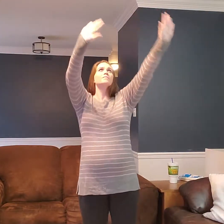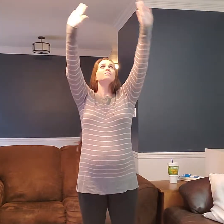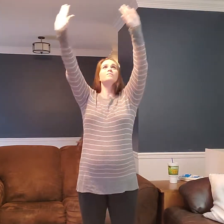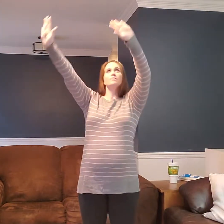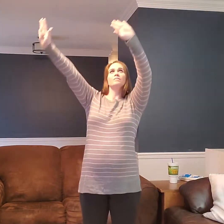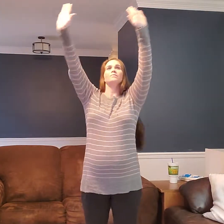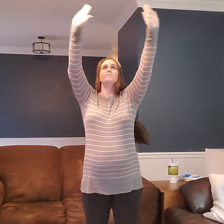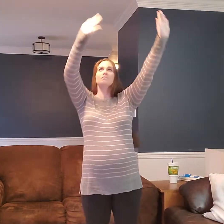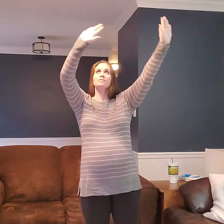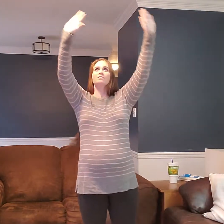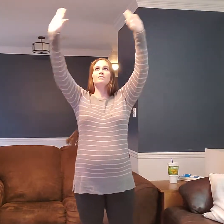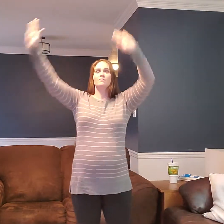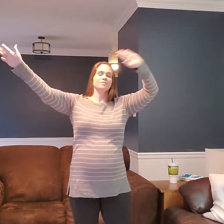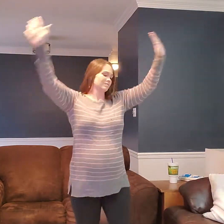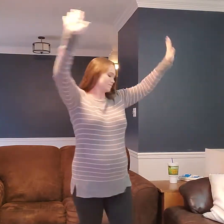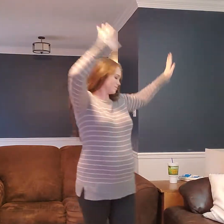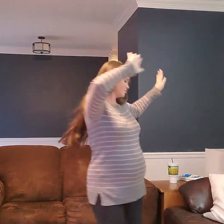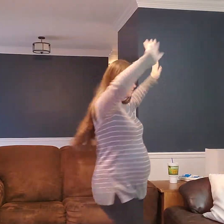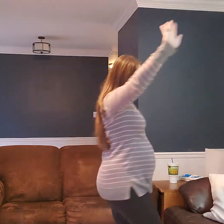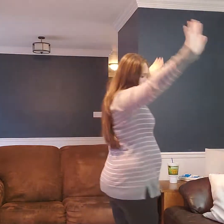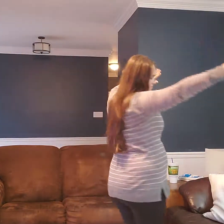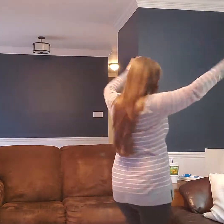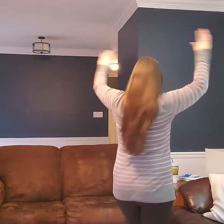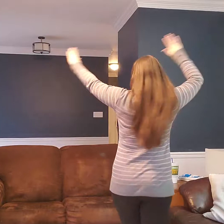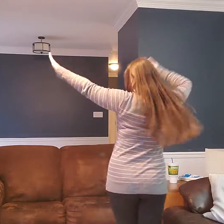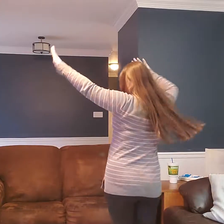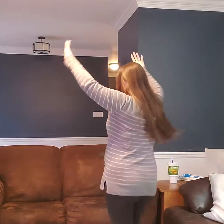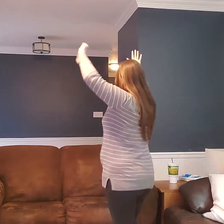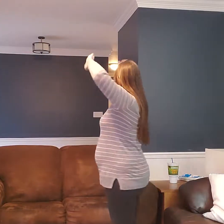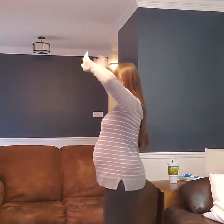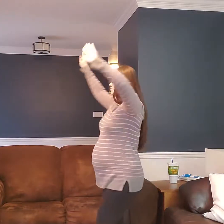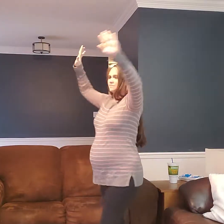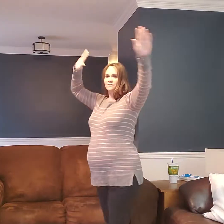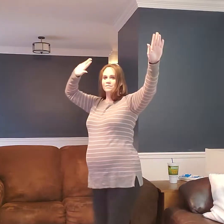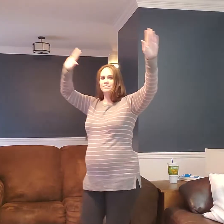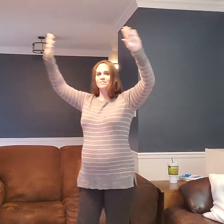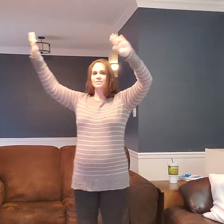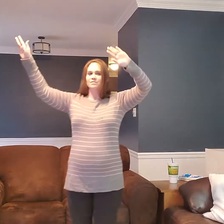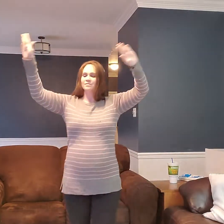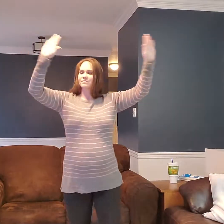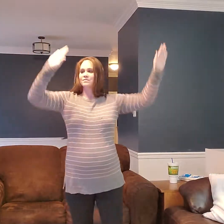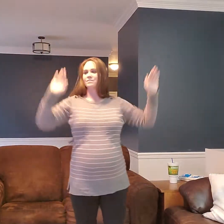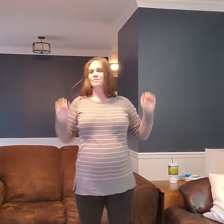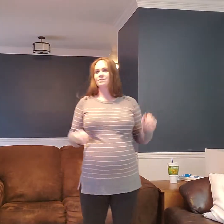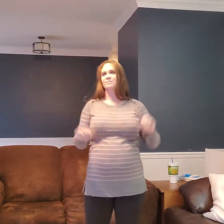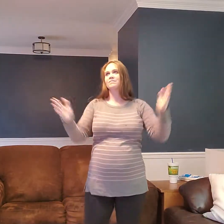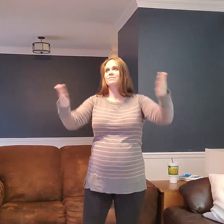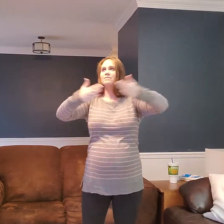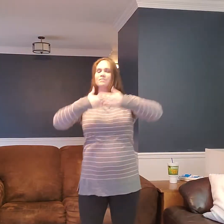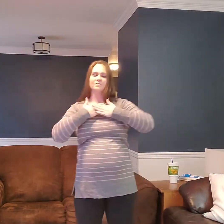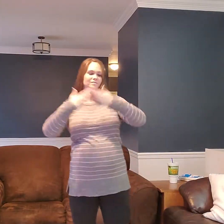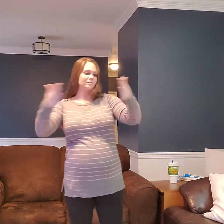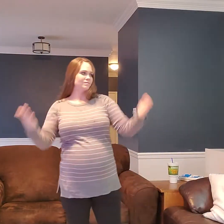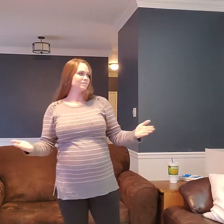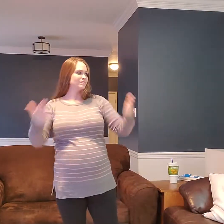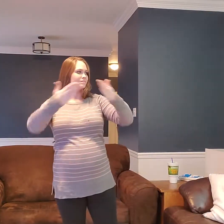So I can see that I've been changed Till there's a little song